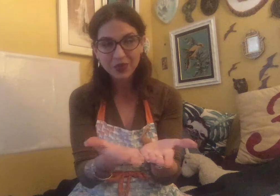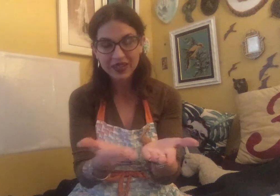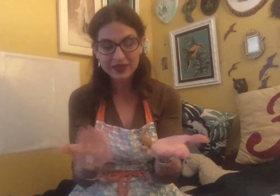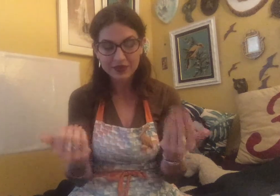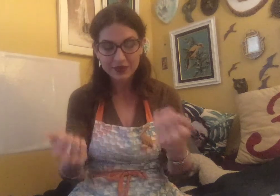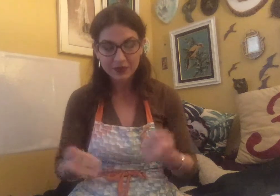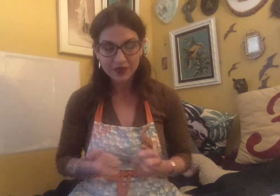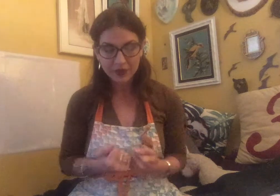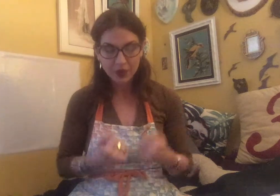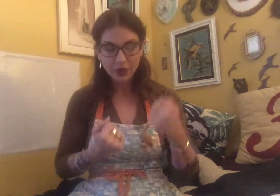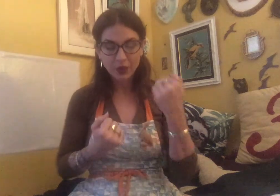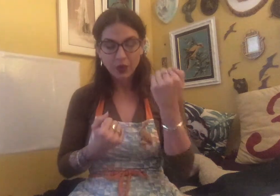right.